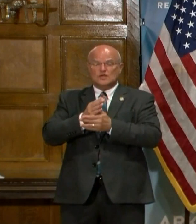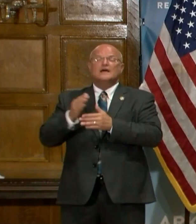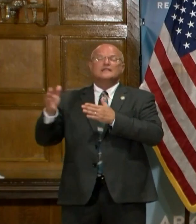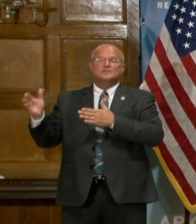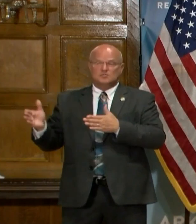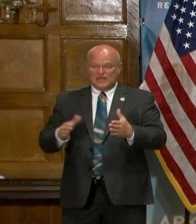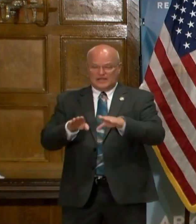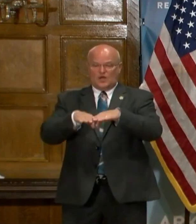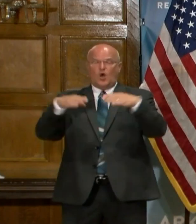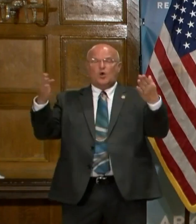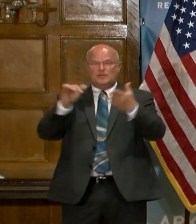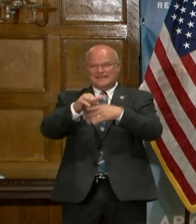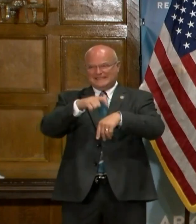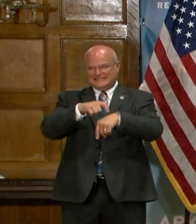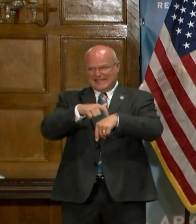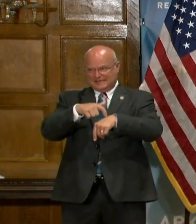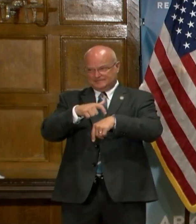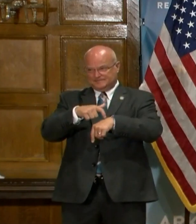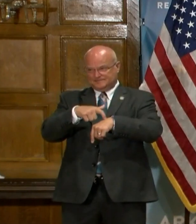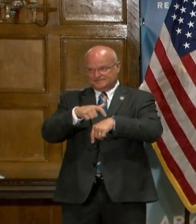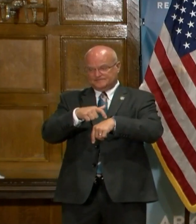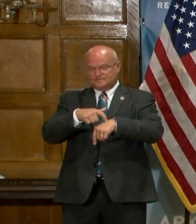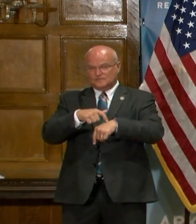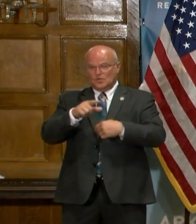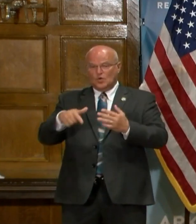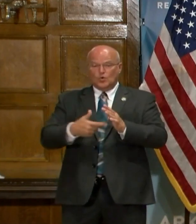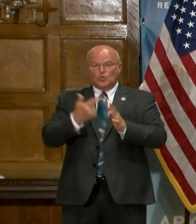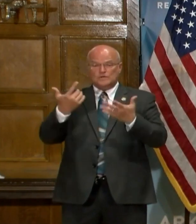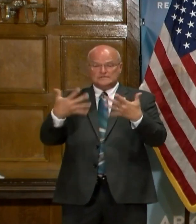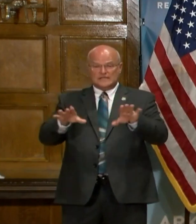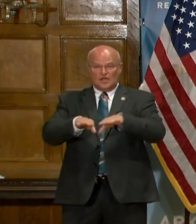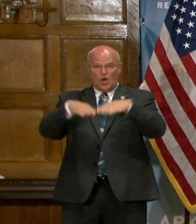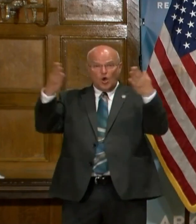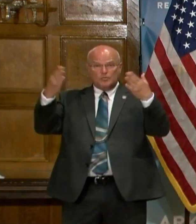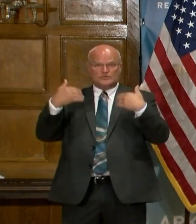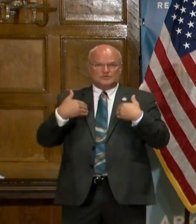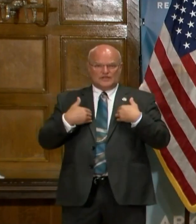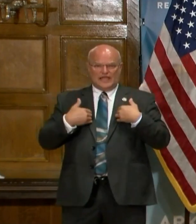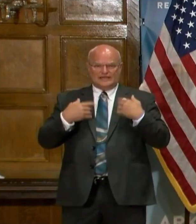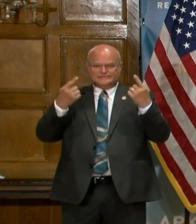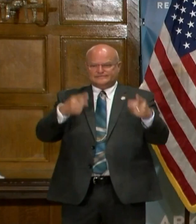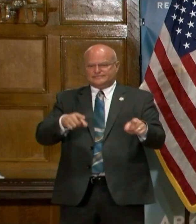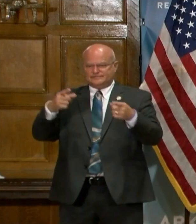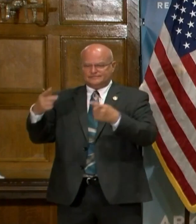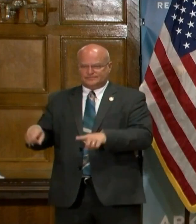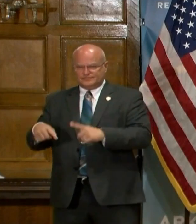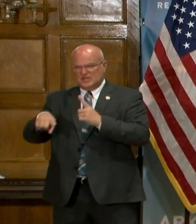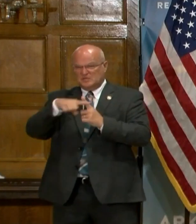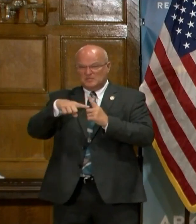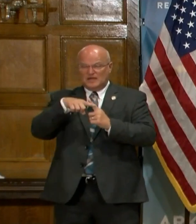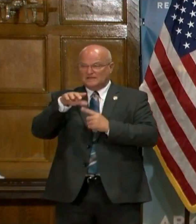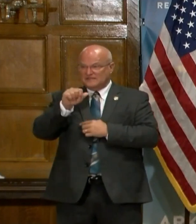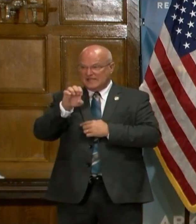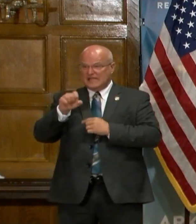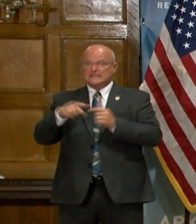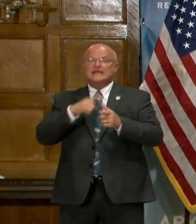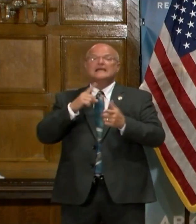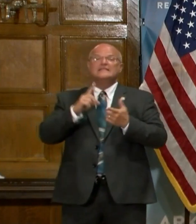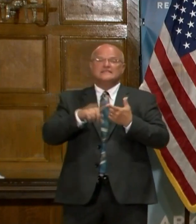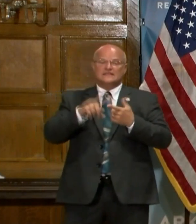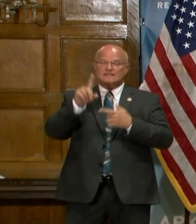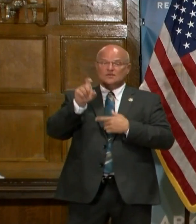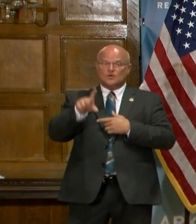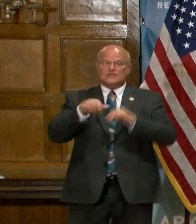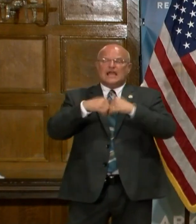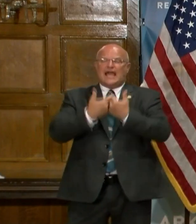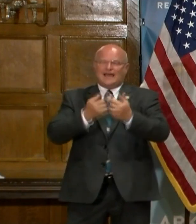is planning on opening that time frame. Once they open, if you've got incidences of positive cases, then the